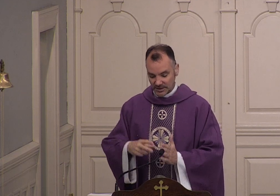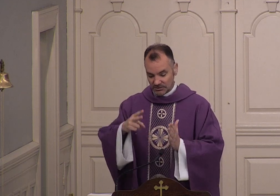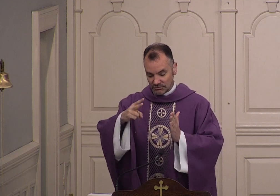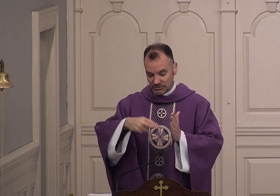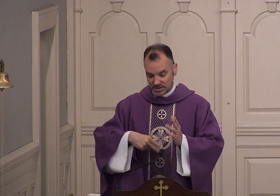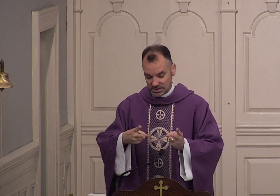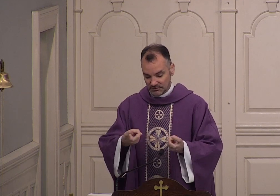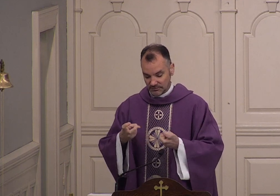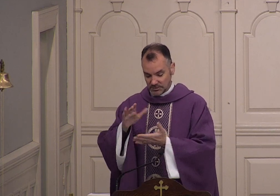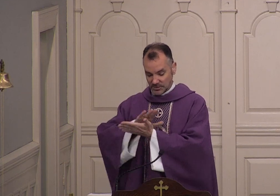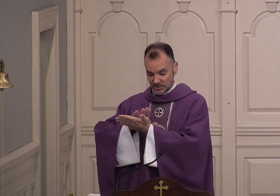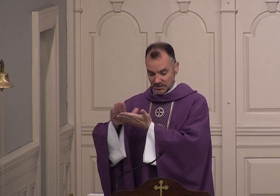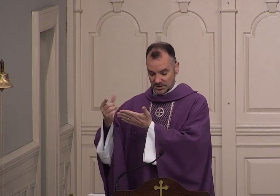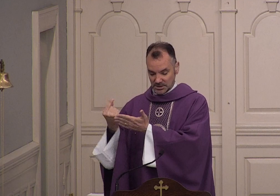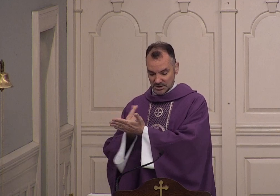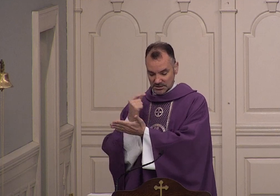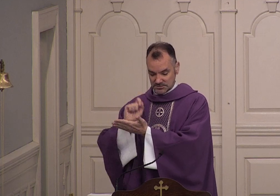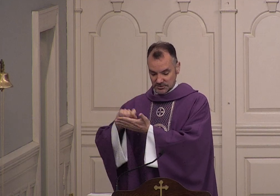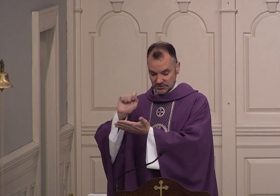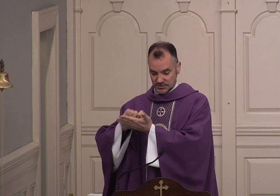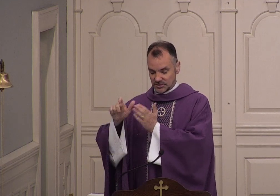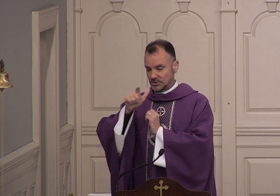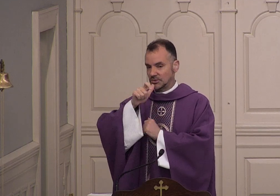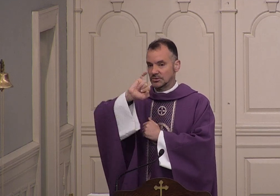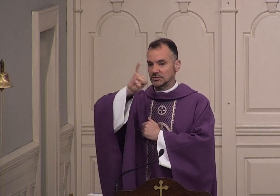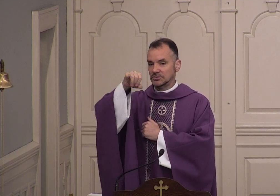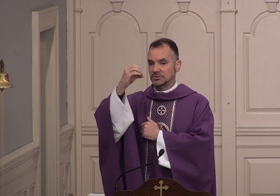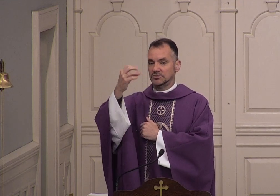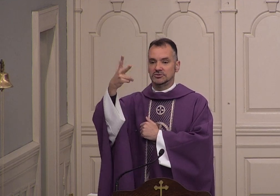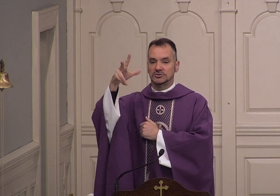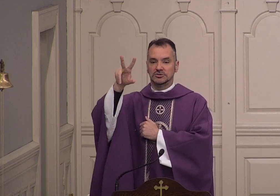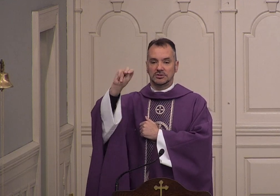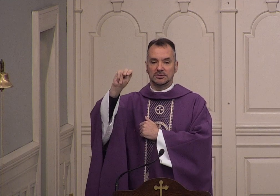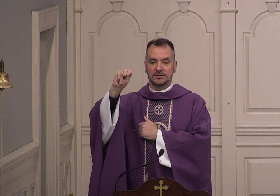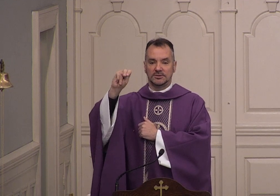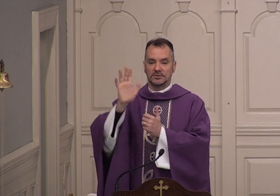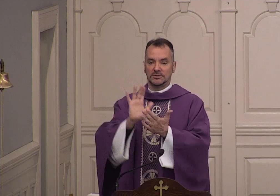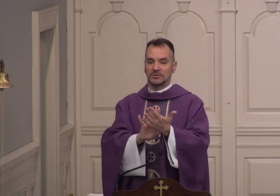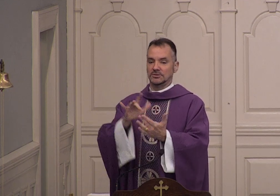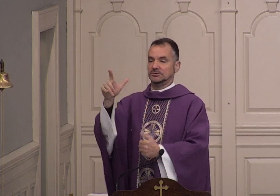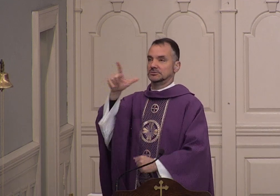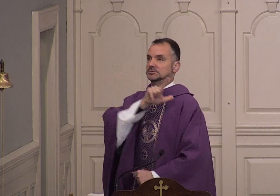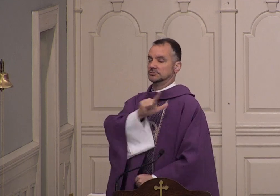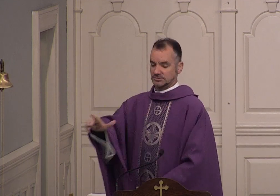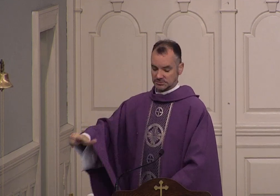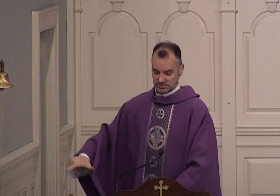A reading from the Holy Gospel according to John. Glory to you, O Lord.